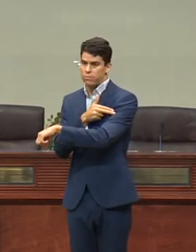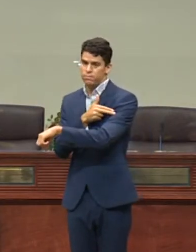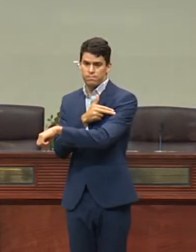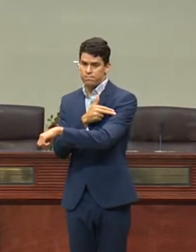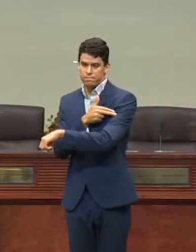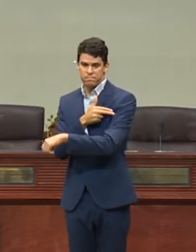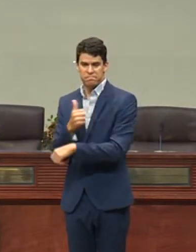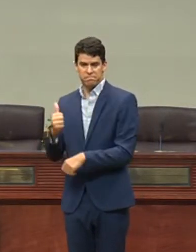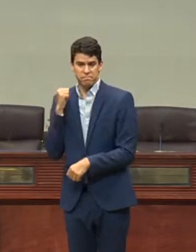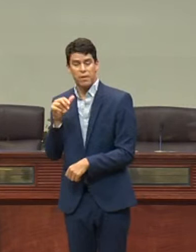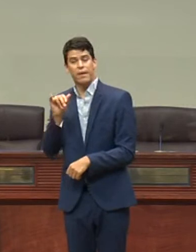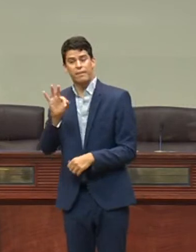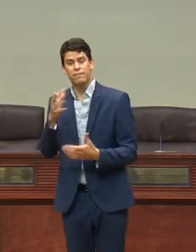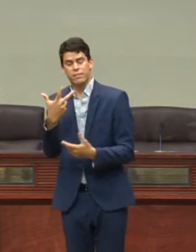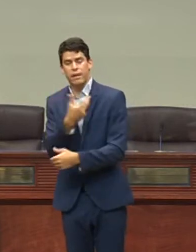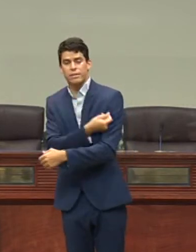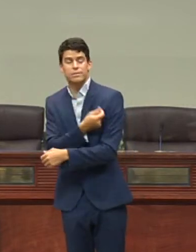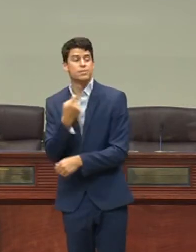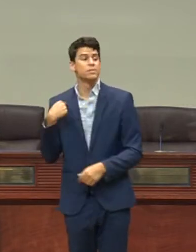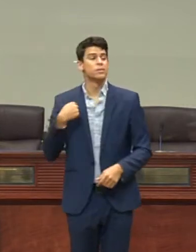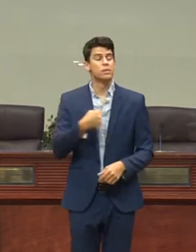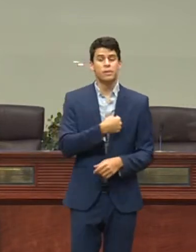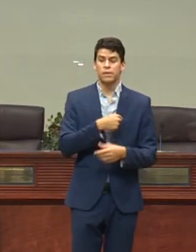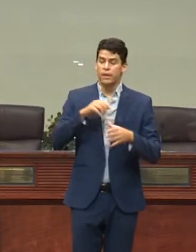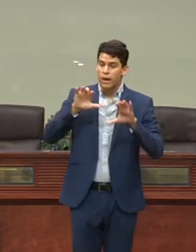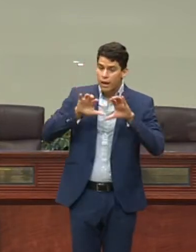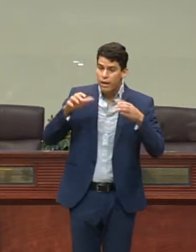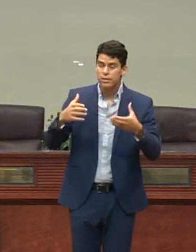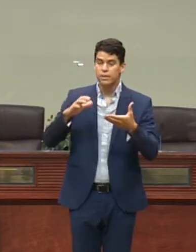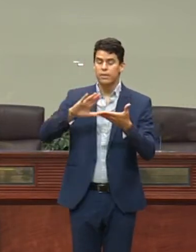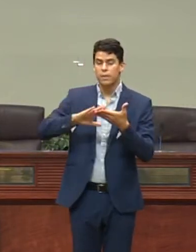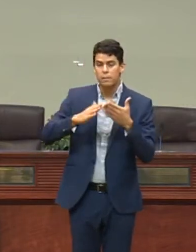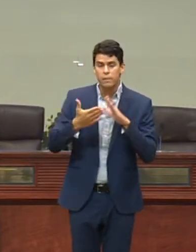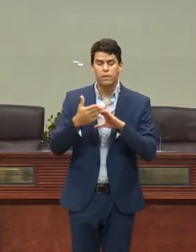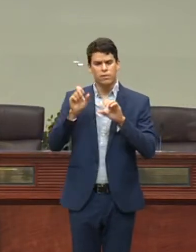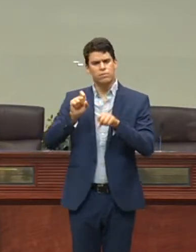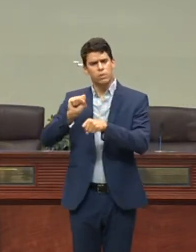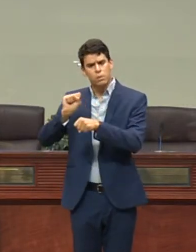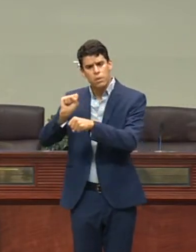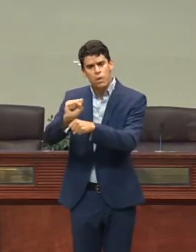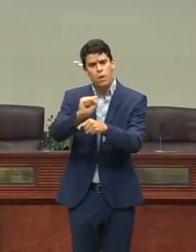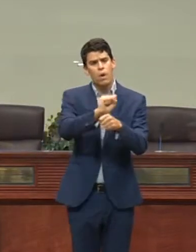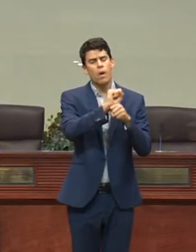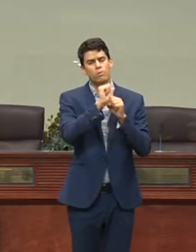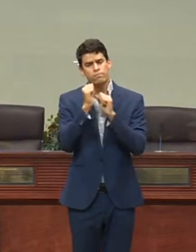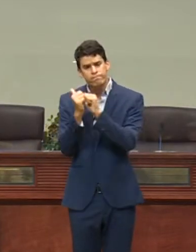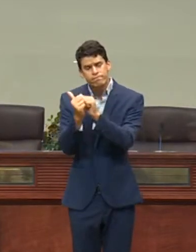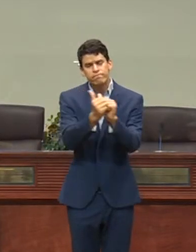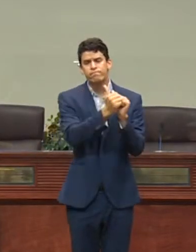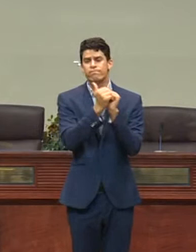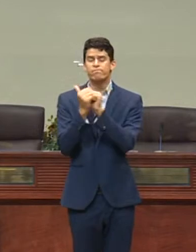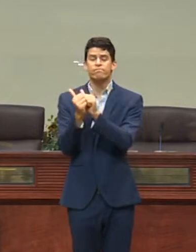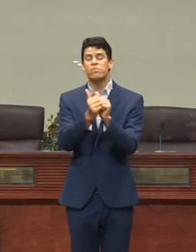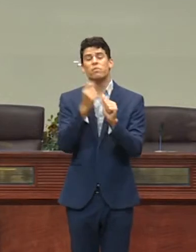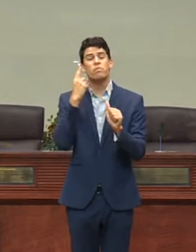We, as a community, need to work together to slow the spread.